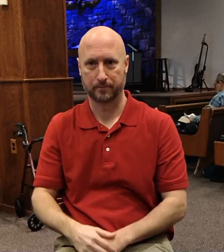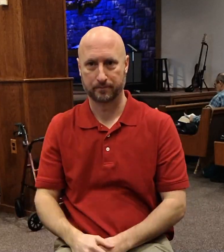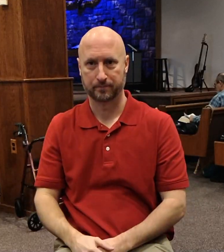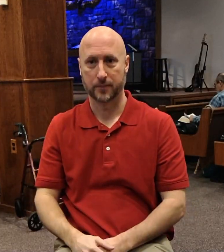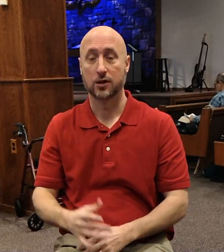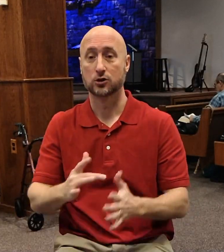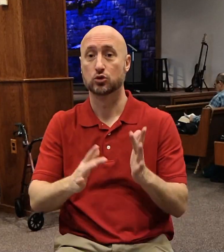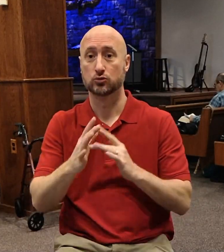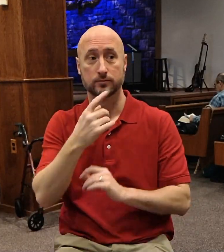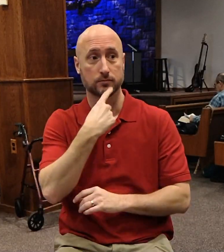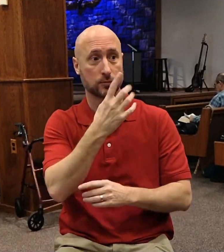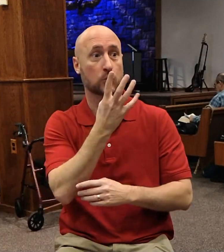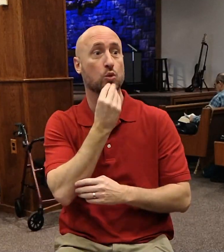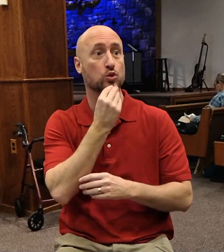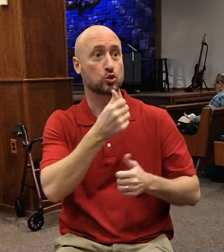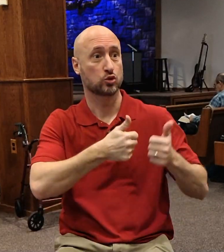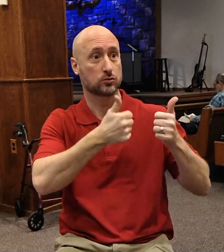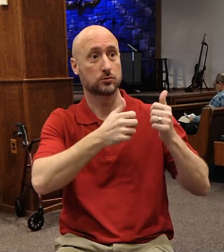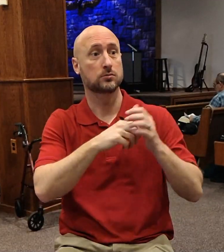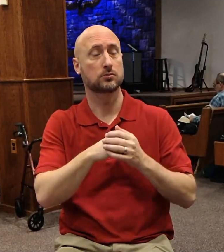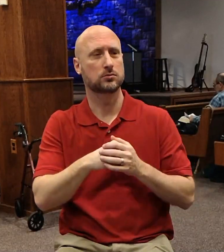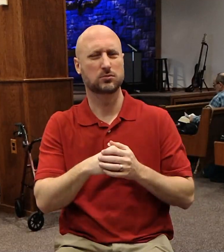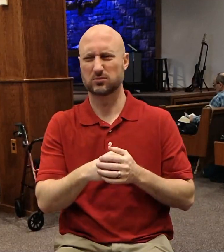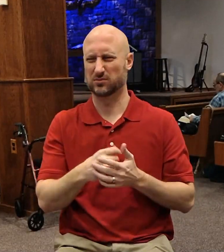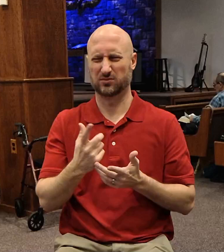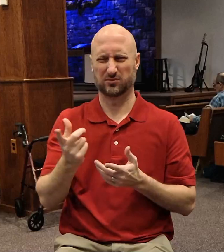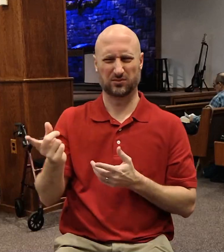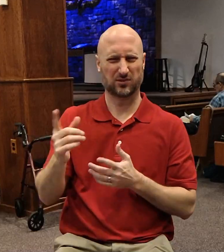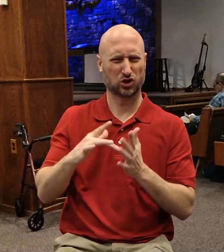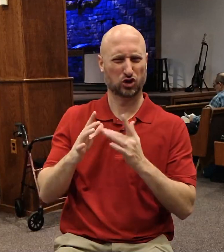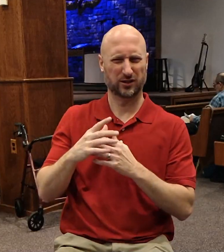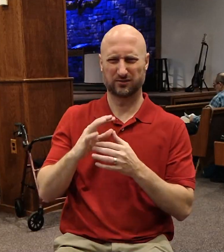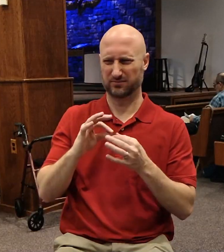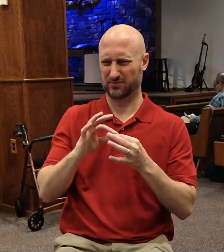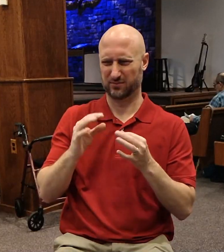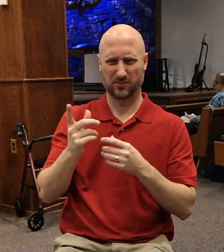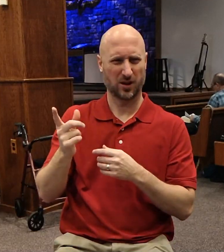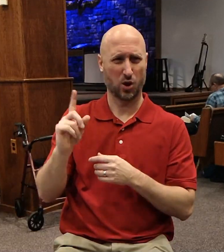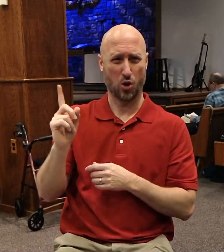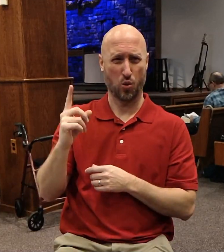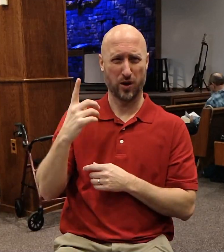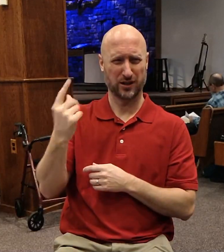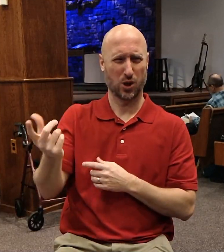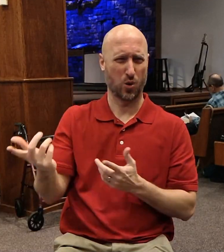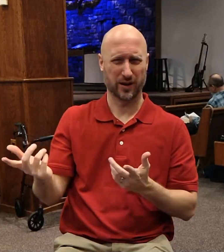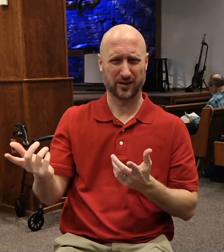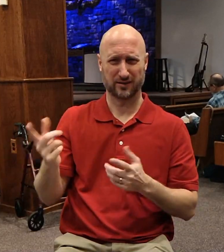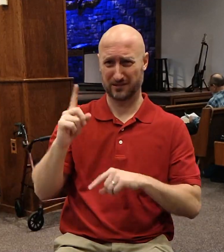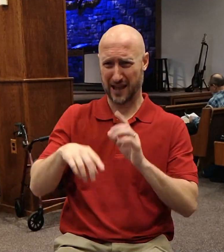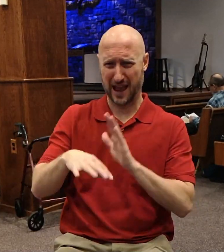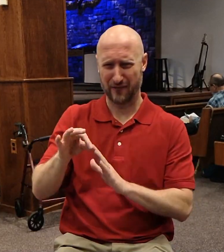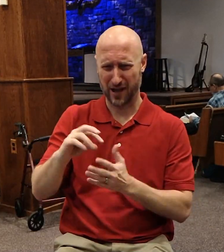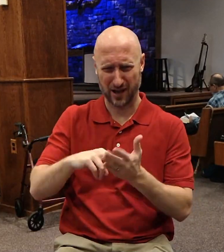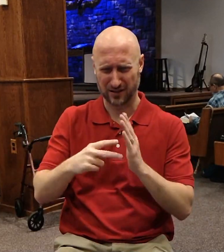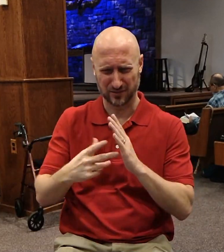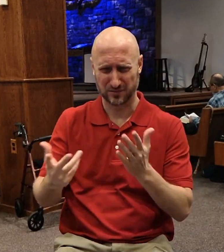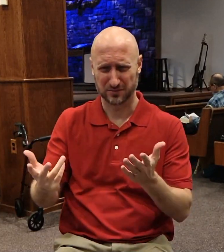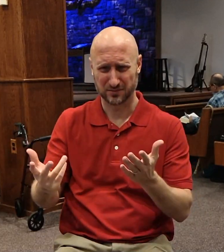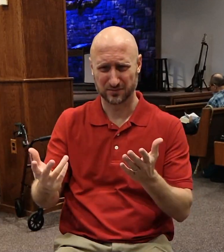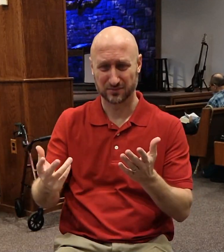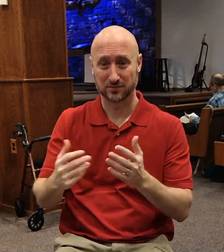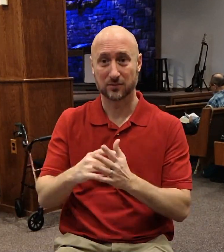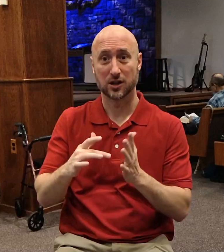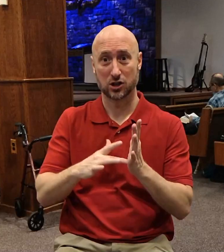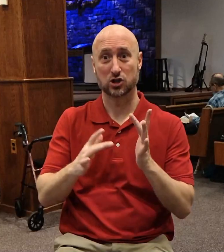whither will he go that we shall not find him? Will he go unto the dispersion